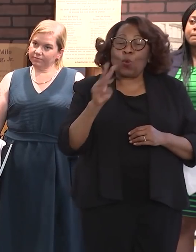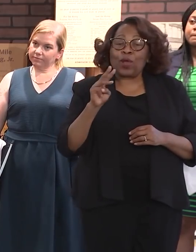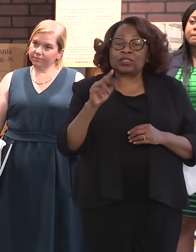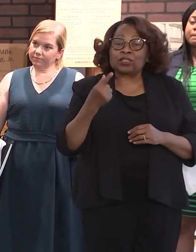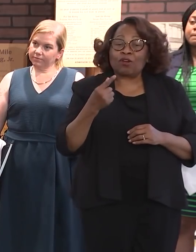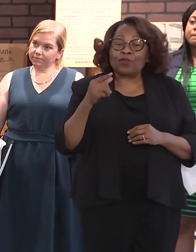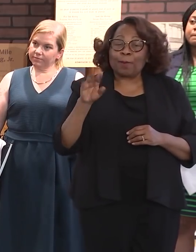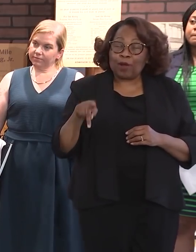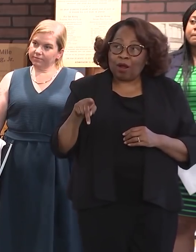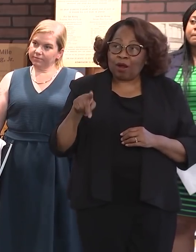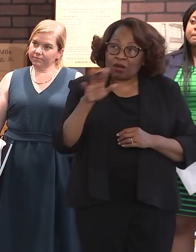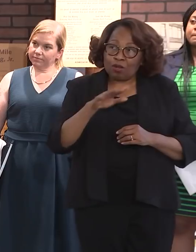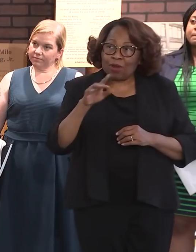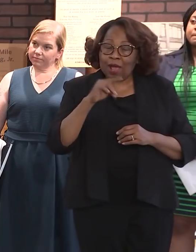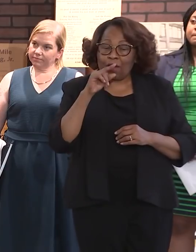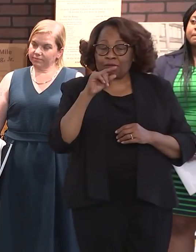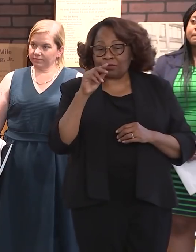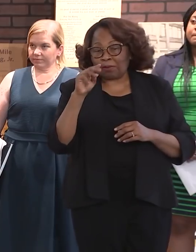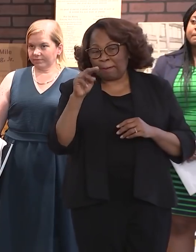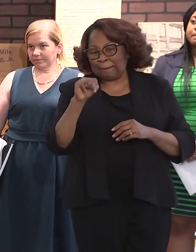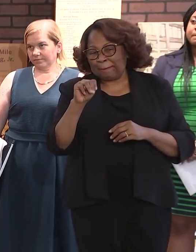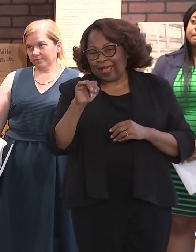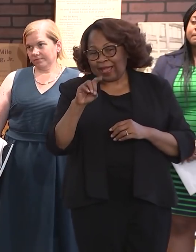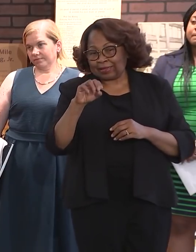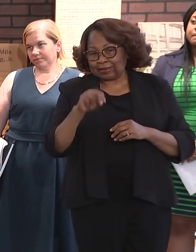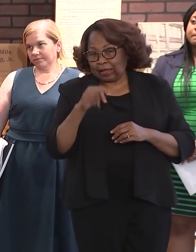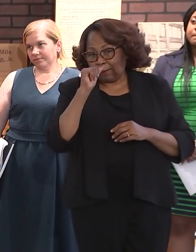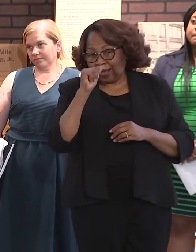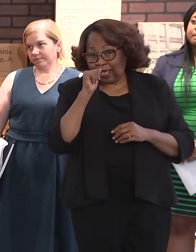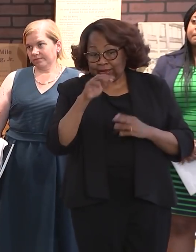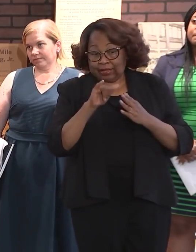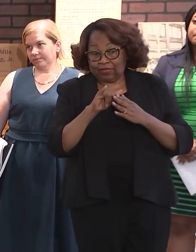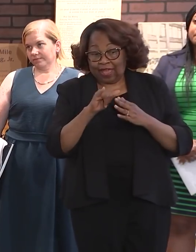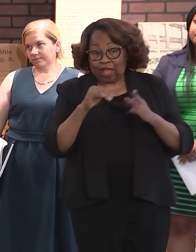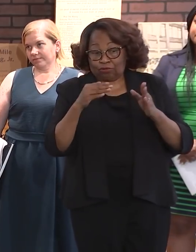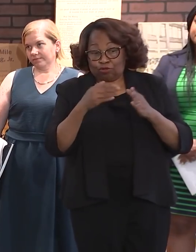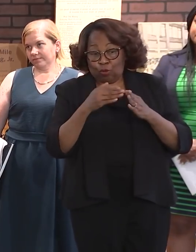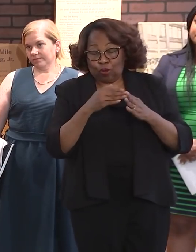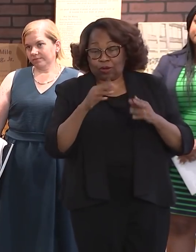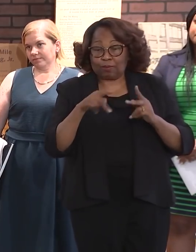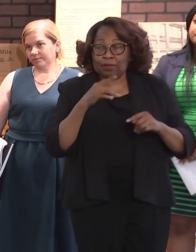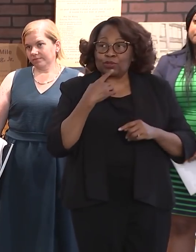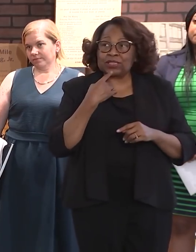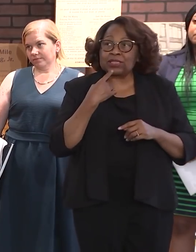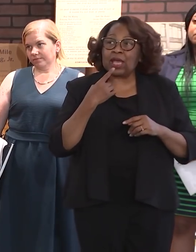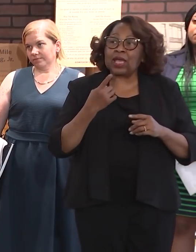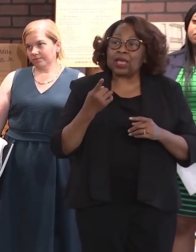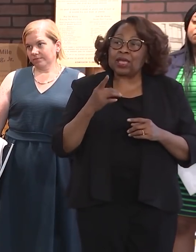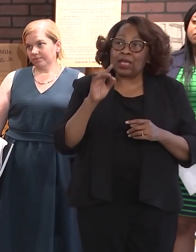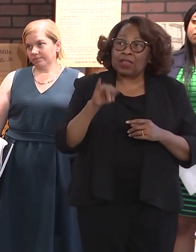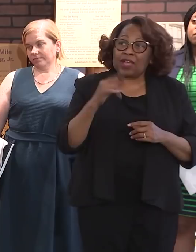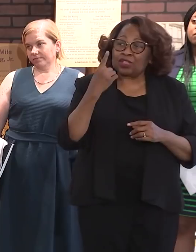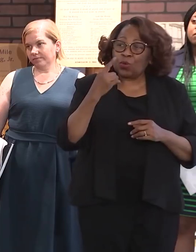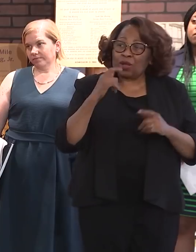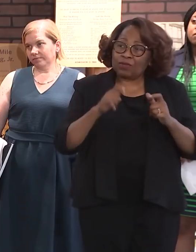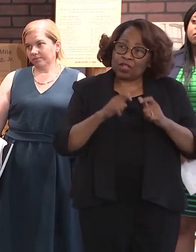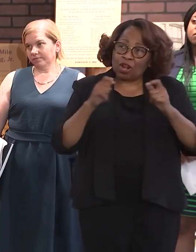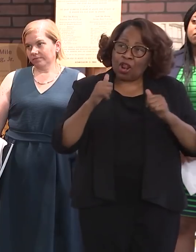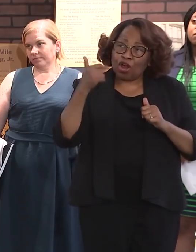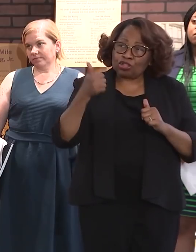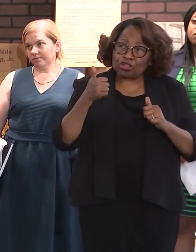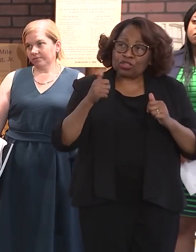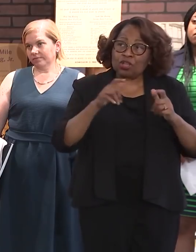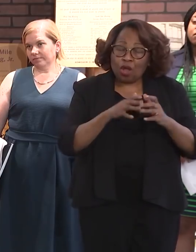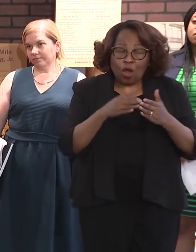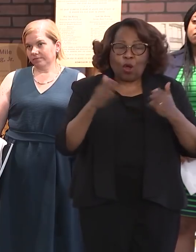Park. Okay. Right around Madison and Pulaski, that corner, people say, including violence prevention groups, they say that's one of the largest